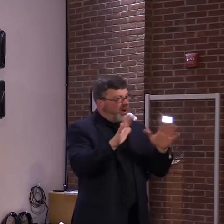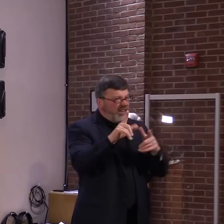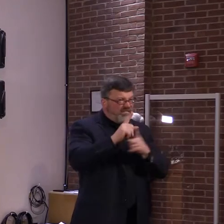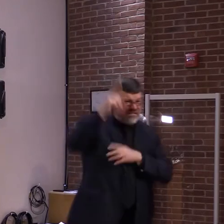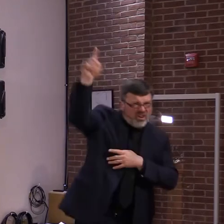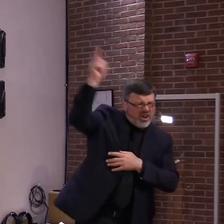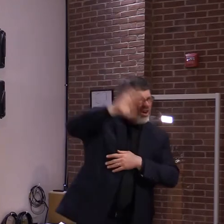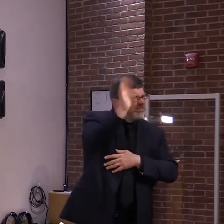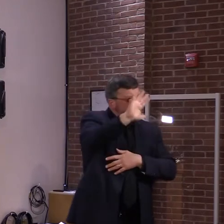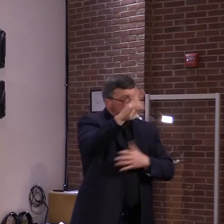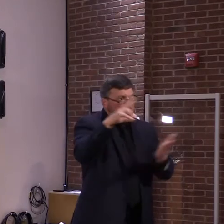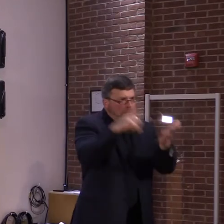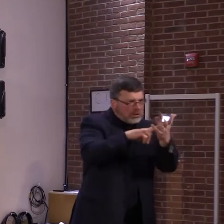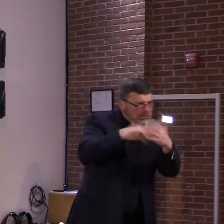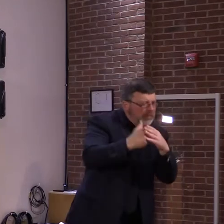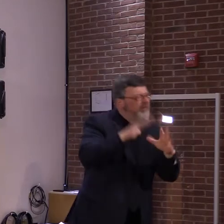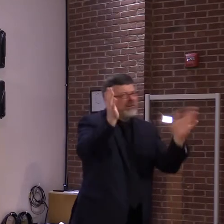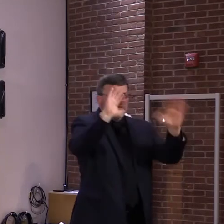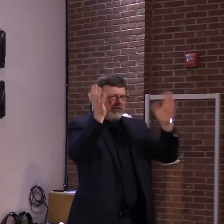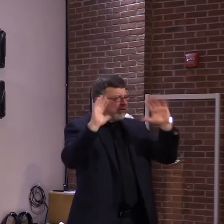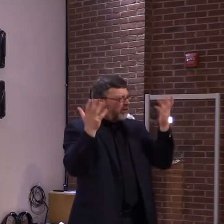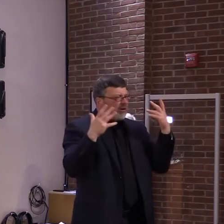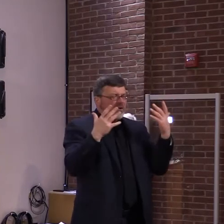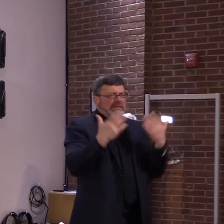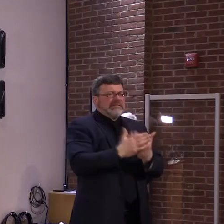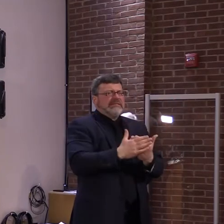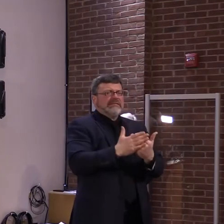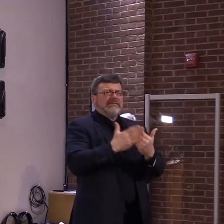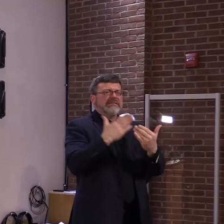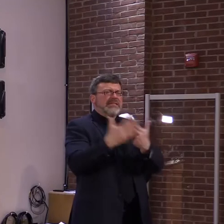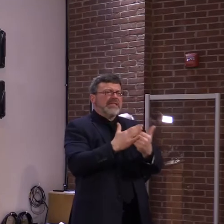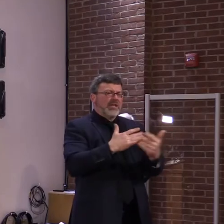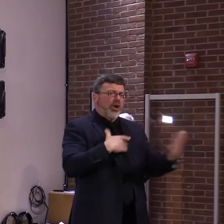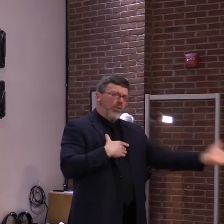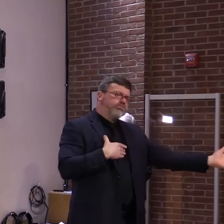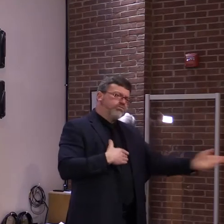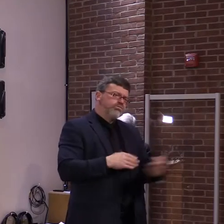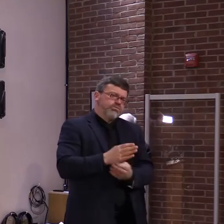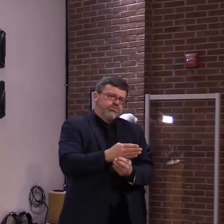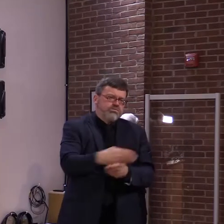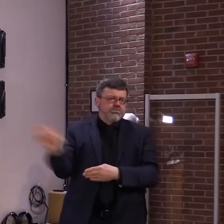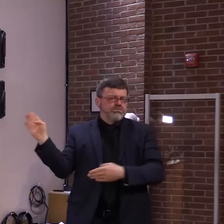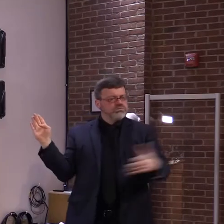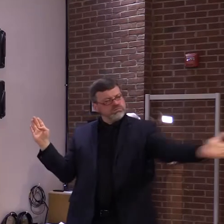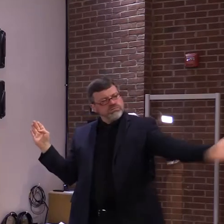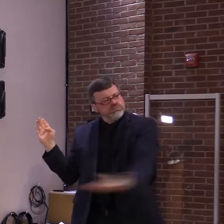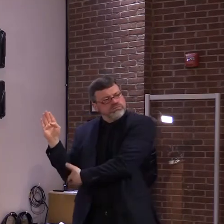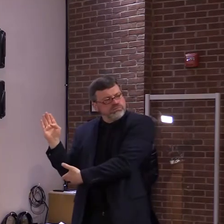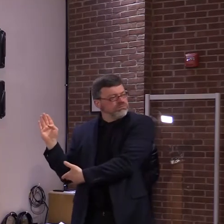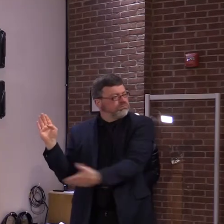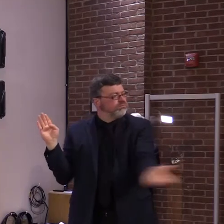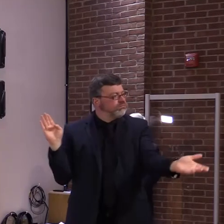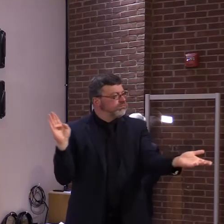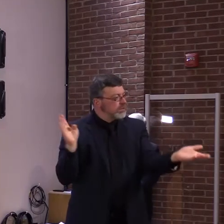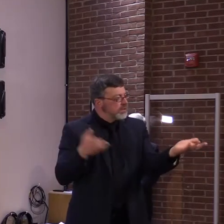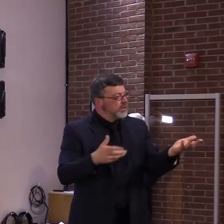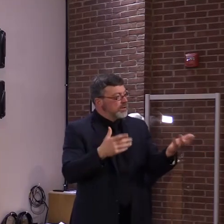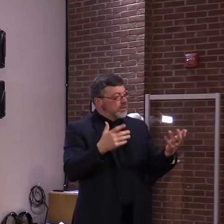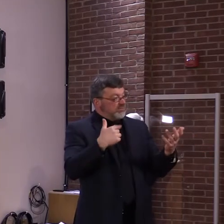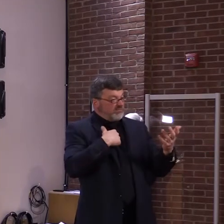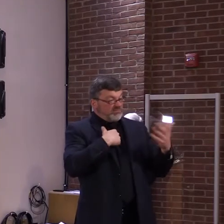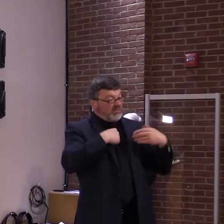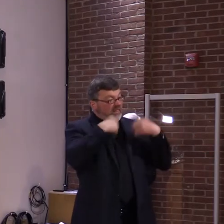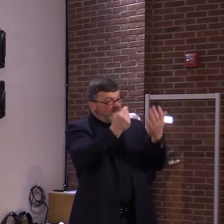this simple but critically important thing. The more options we have, the more chances for people to find what works for